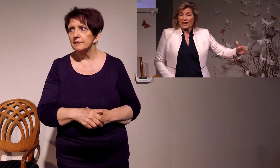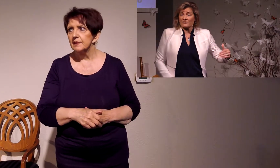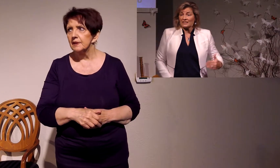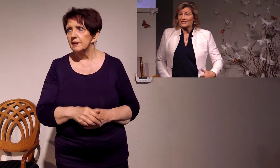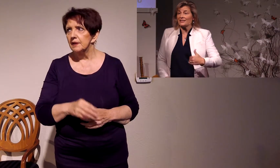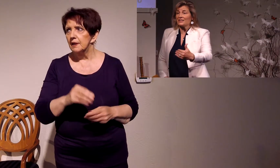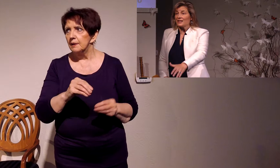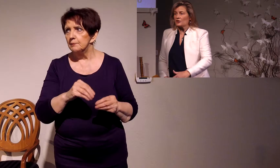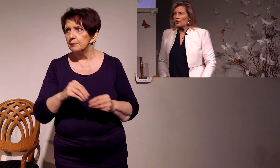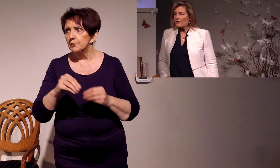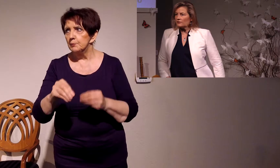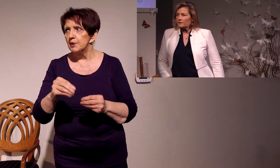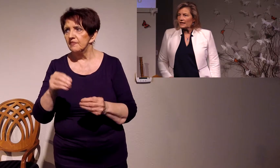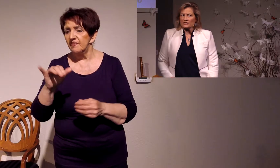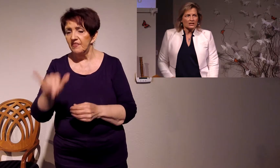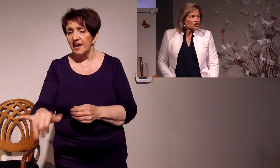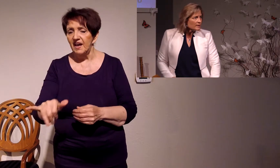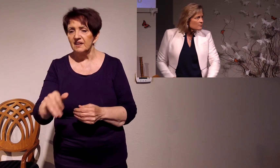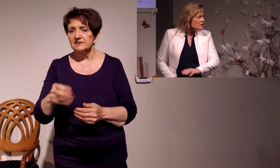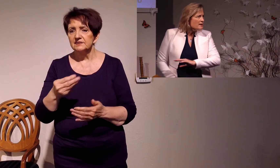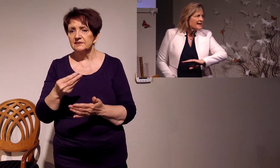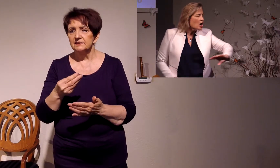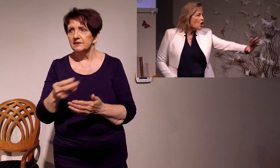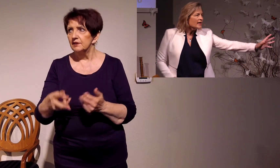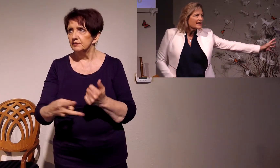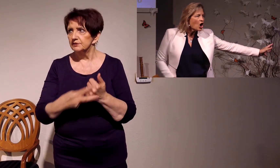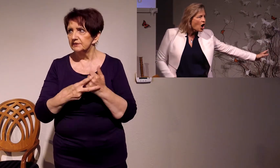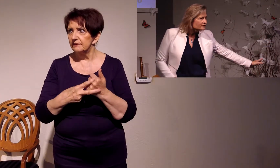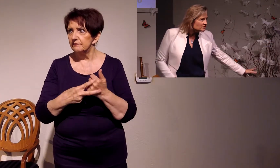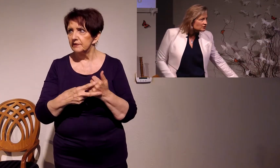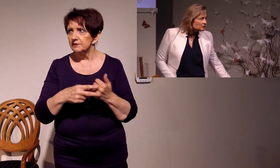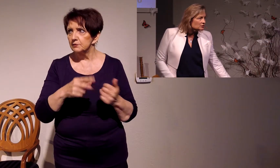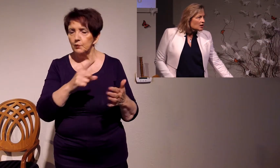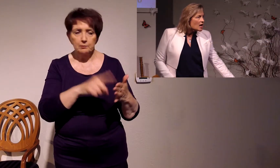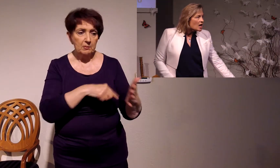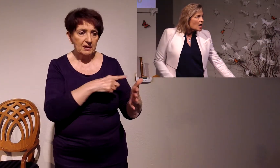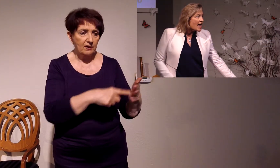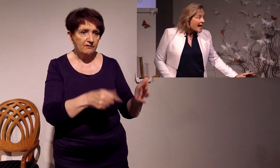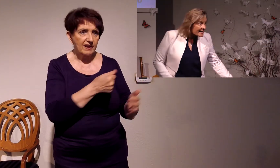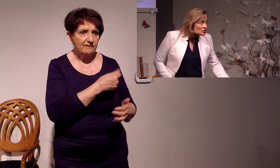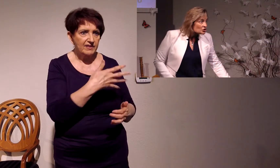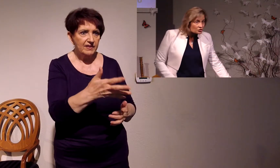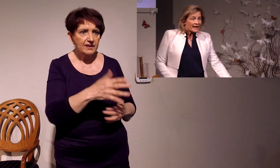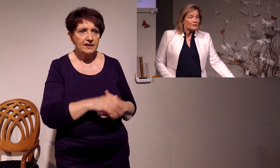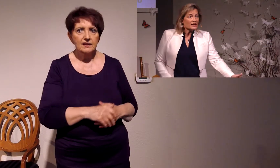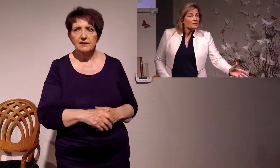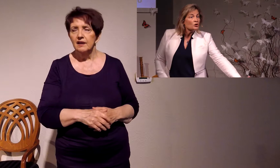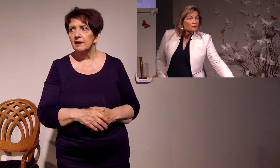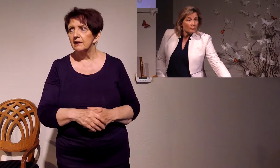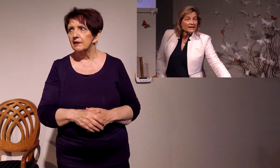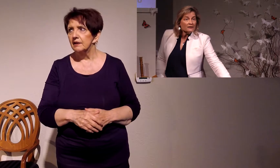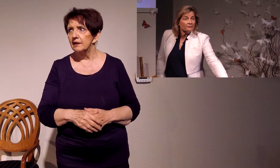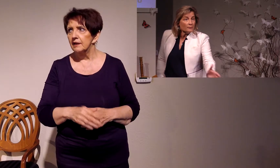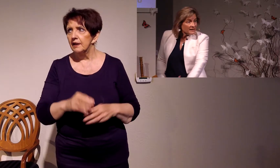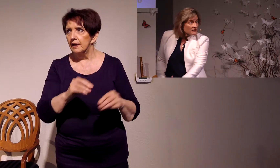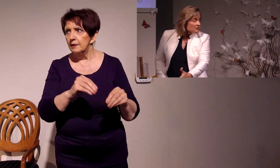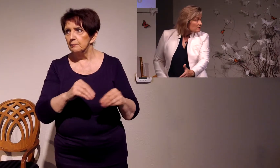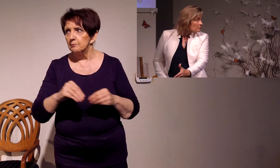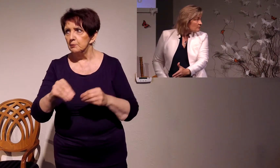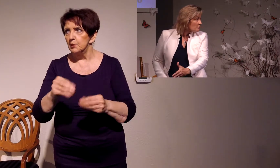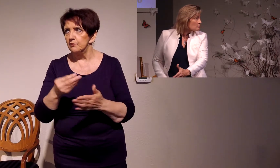in our savings and this in our travel fund. I said, you mean we paid all that off? And you're telling me to move money